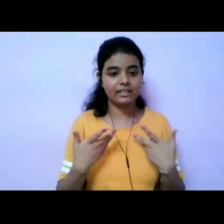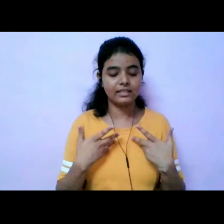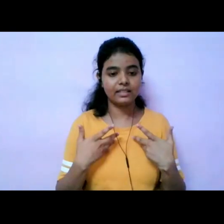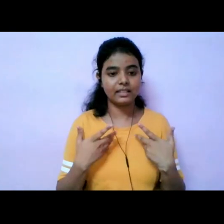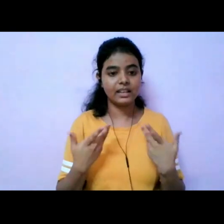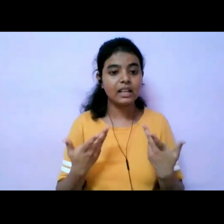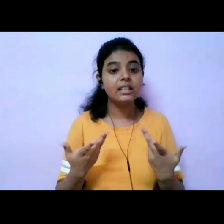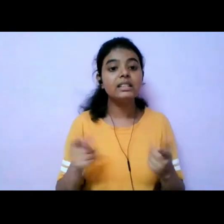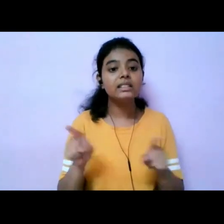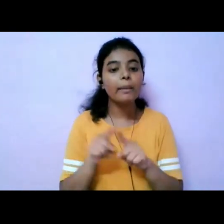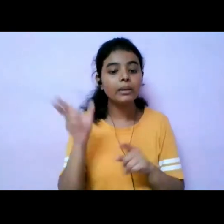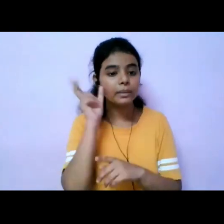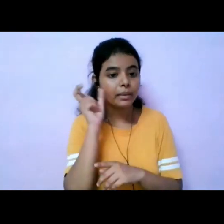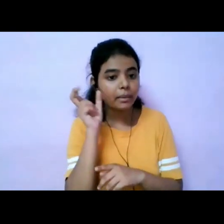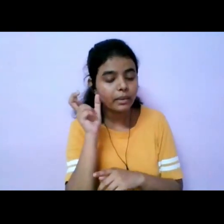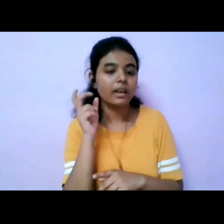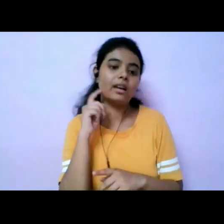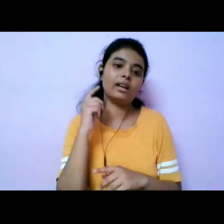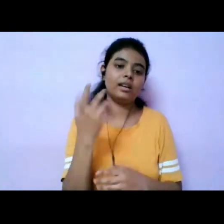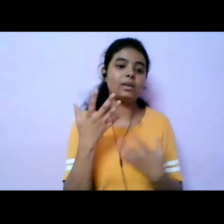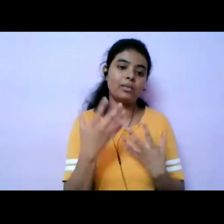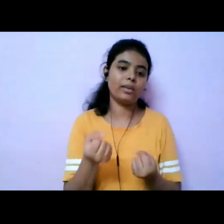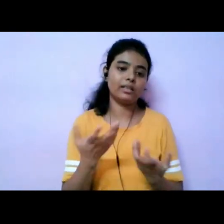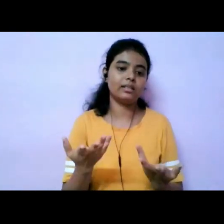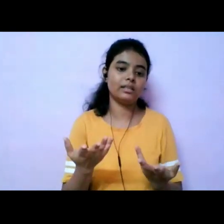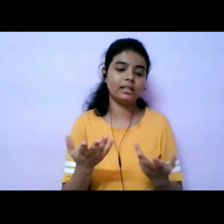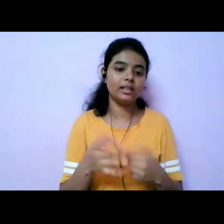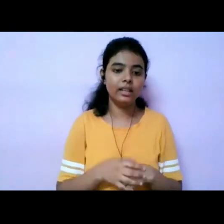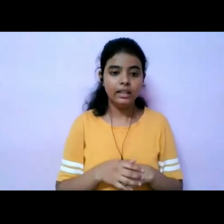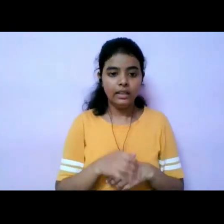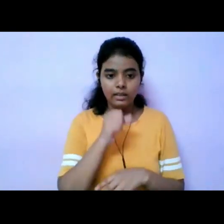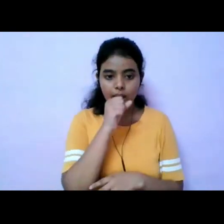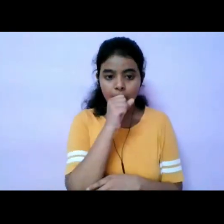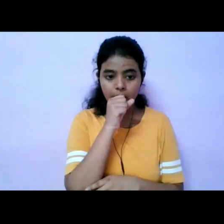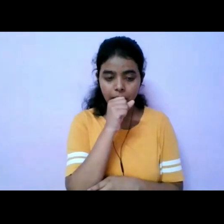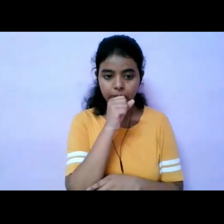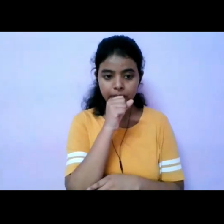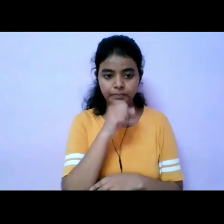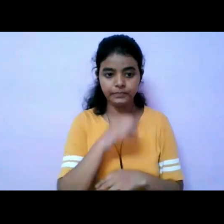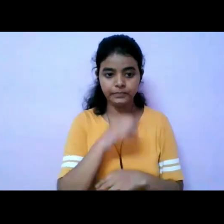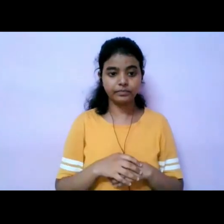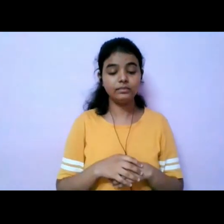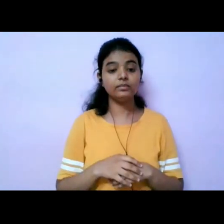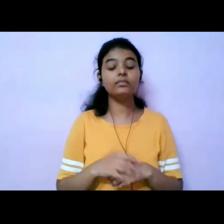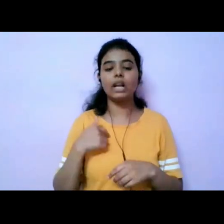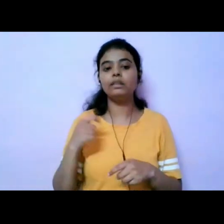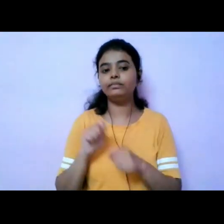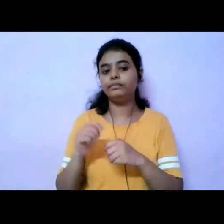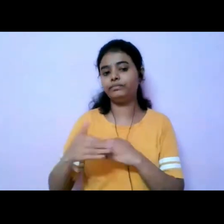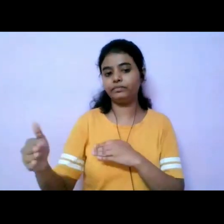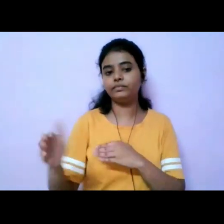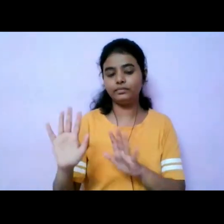I think I need a podcast, don't I? yes. But so I'll work on that.